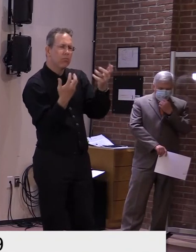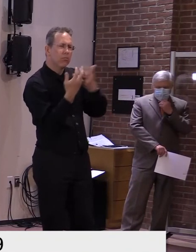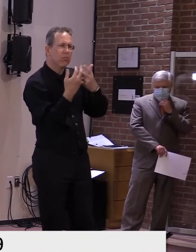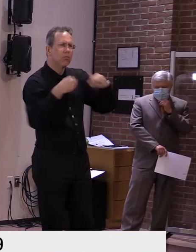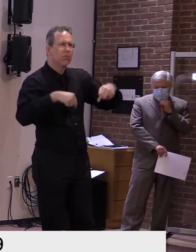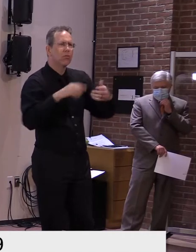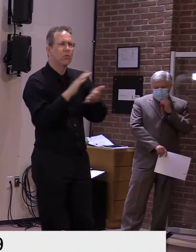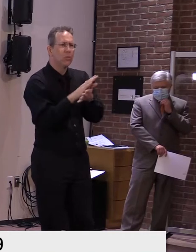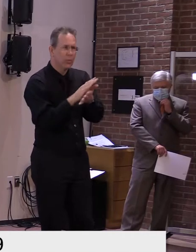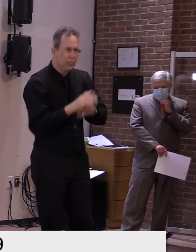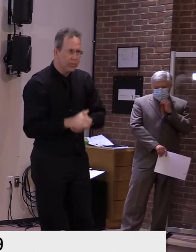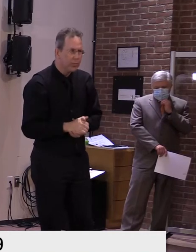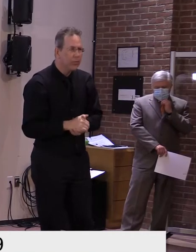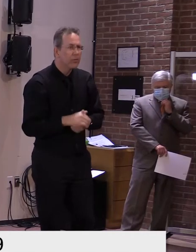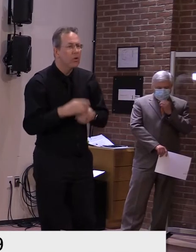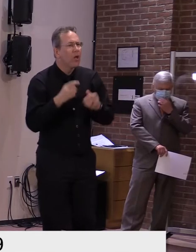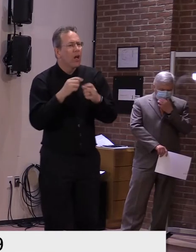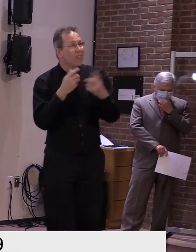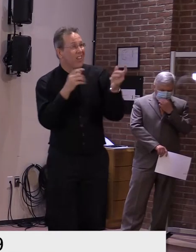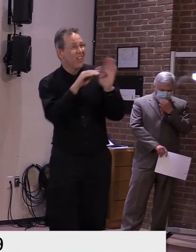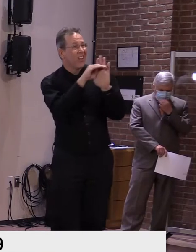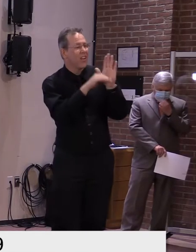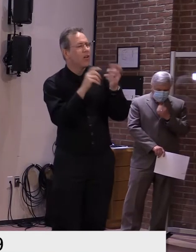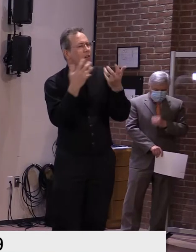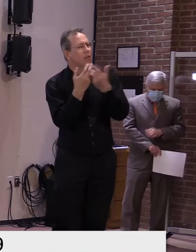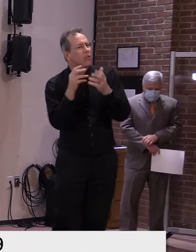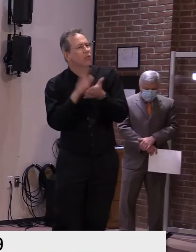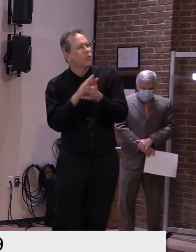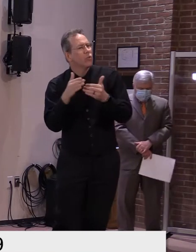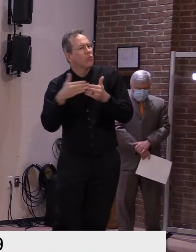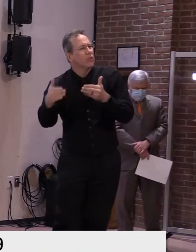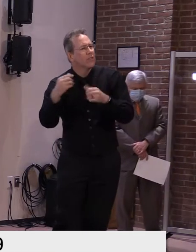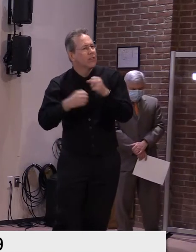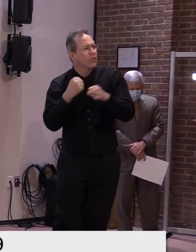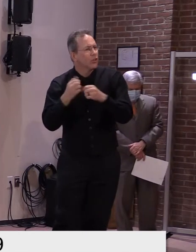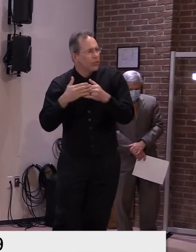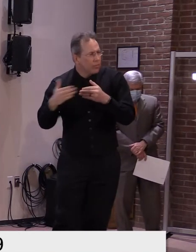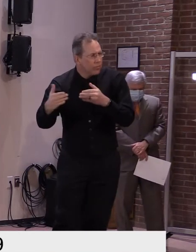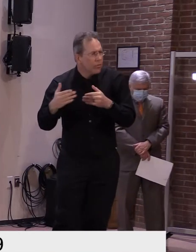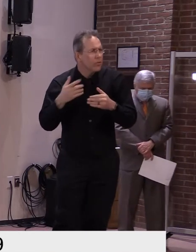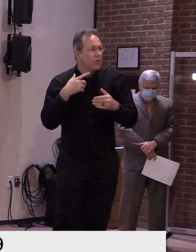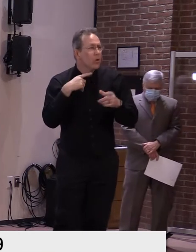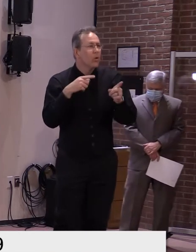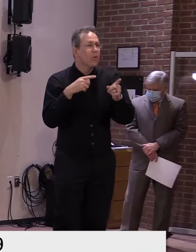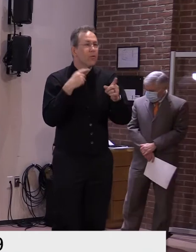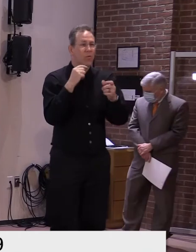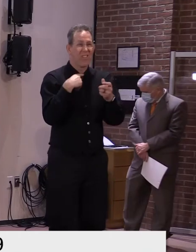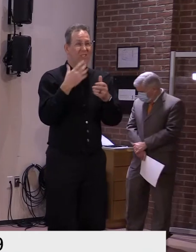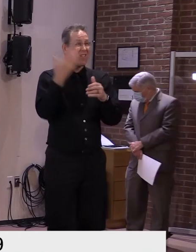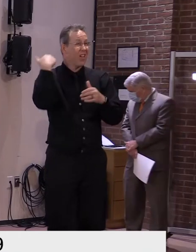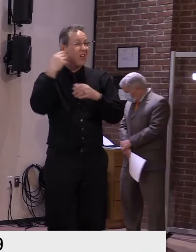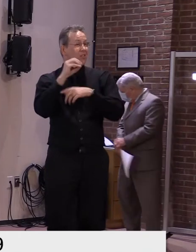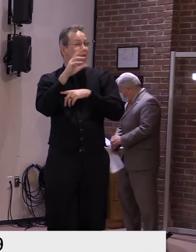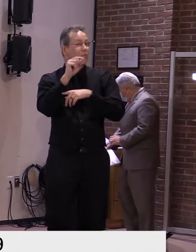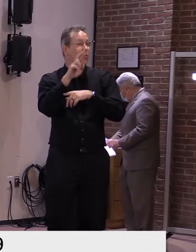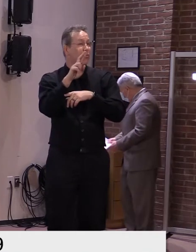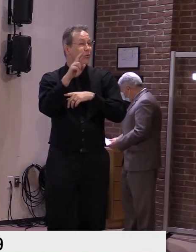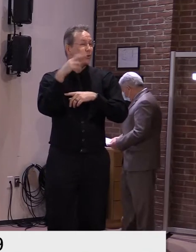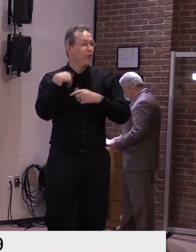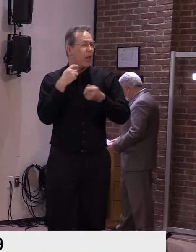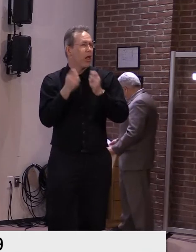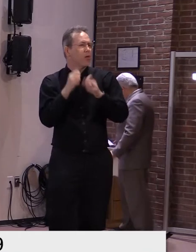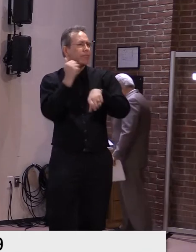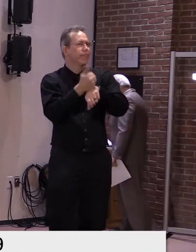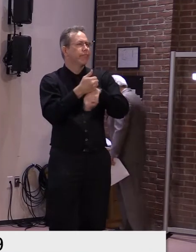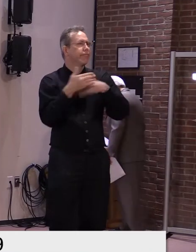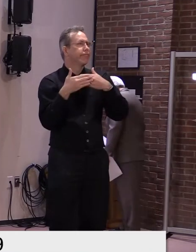of the school year. Last time we edited the document was in October, in advance of the holiday period. We expect to pull